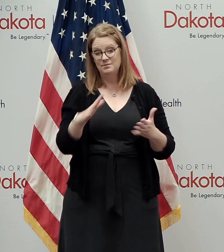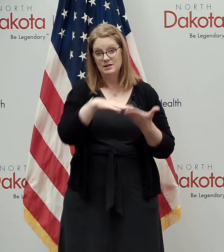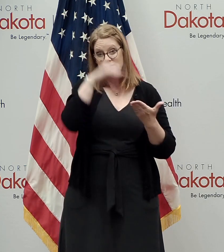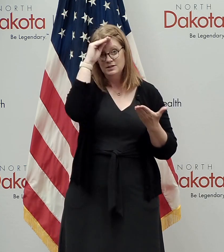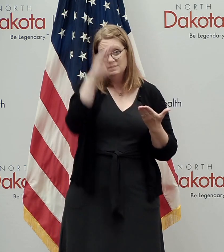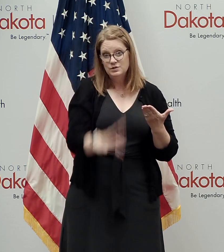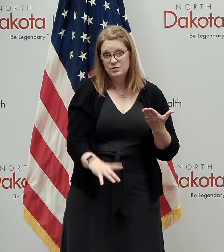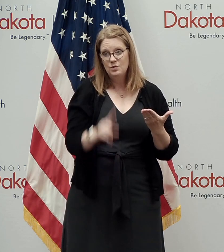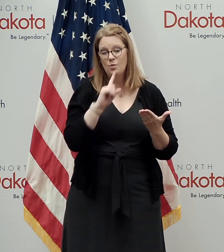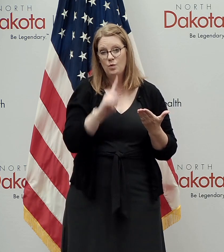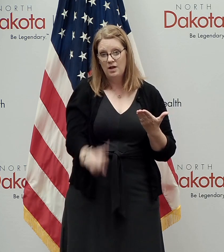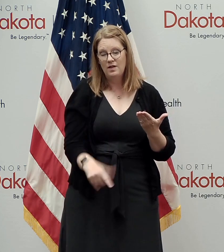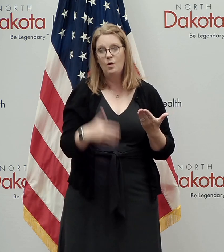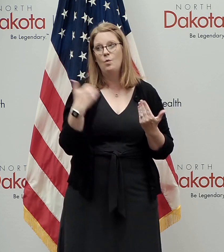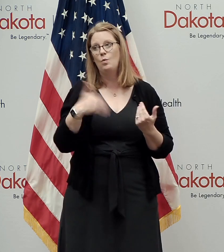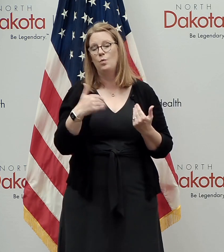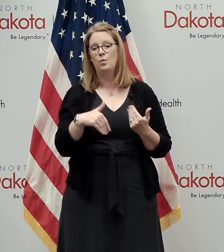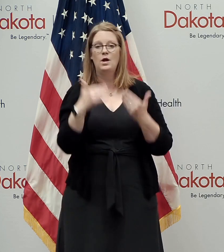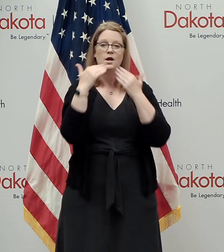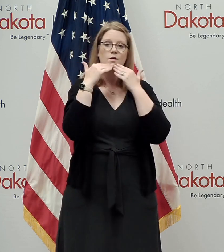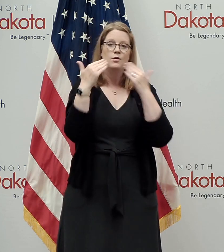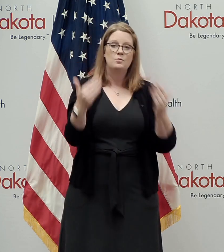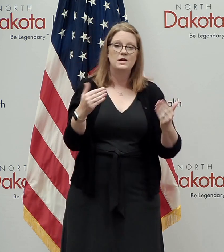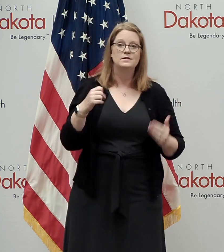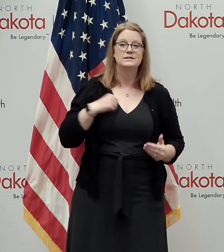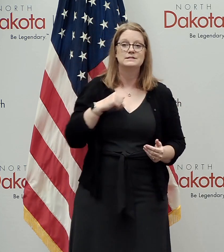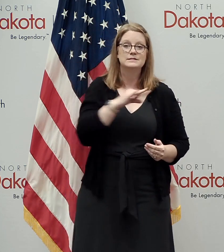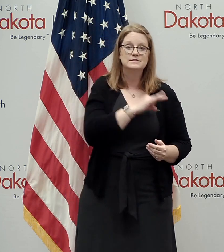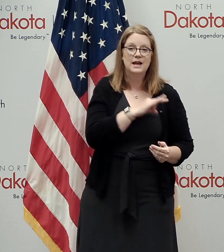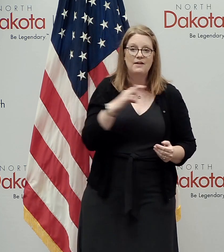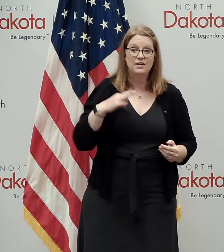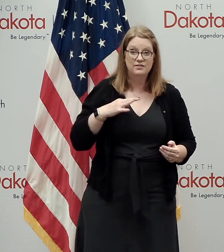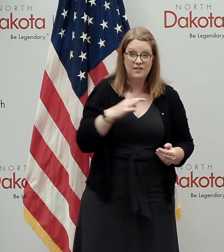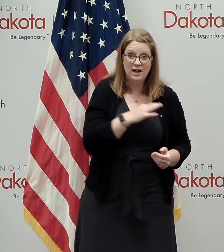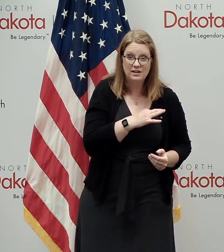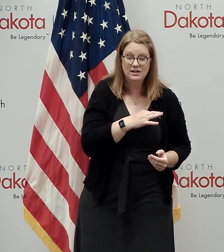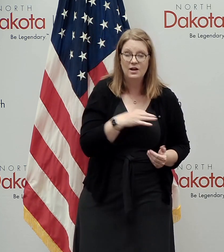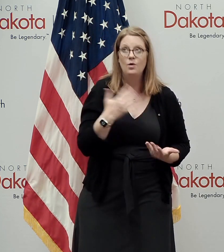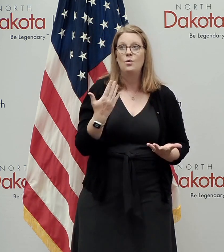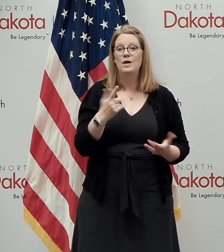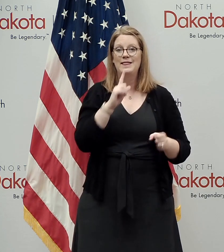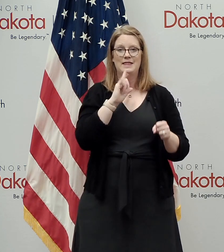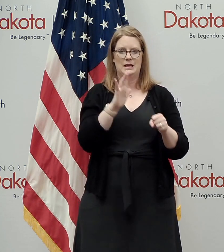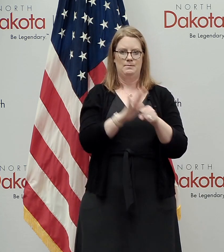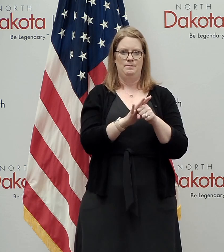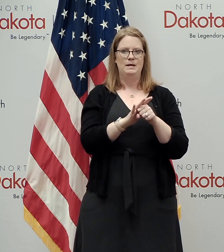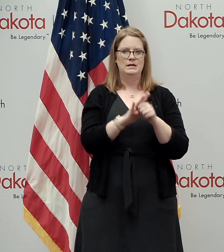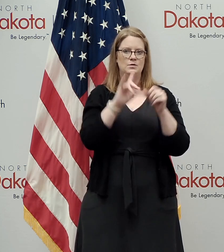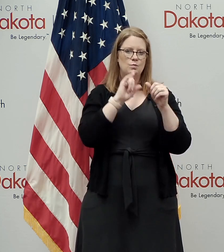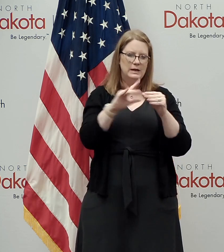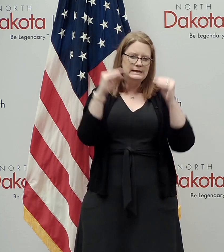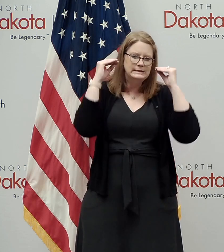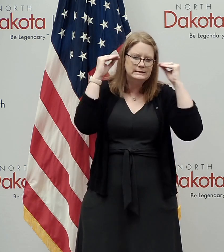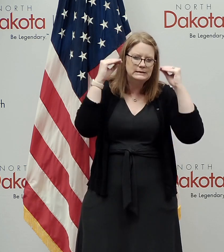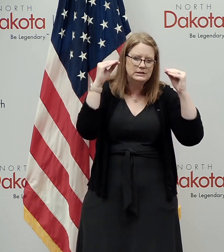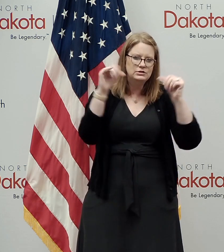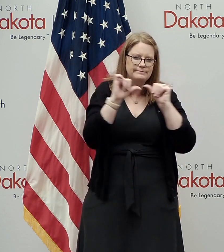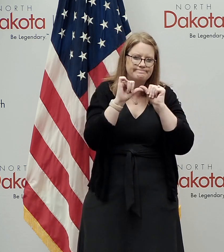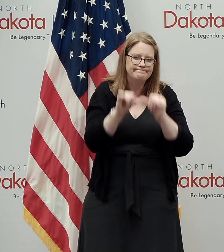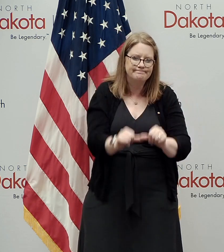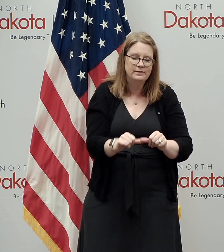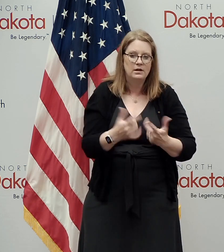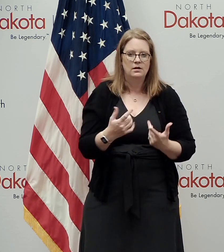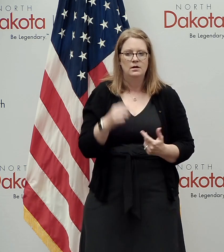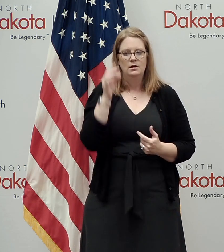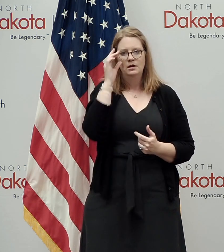express immense gratitude to the faculty and staff that have been committed to educating us during this pandemic. We know that this